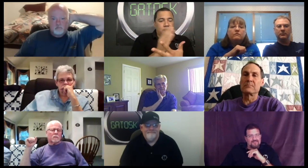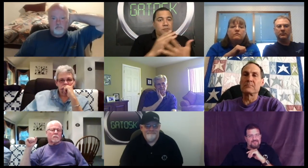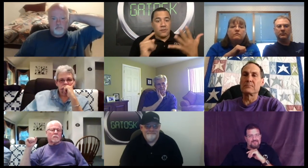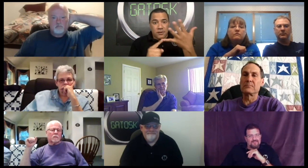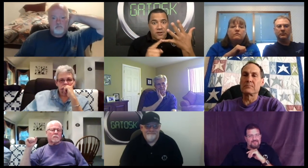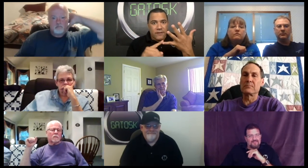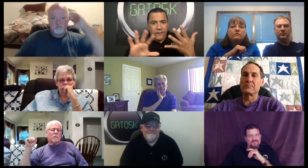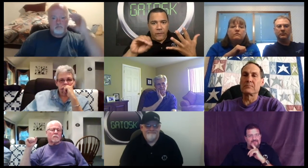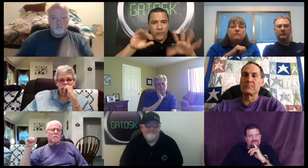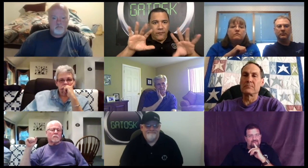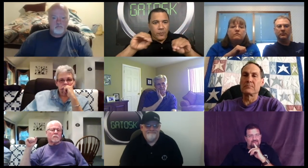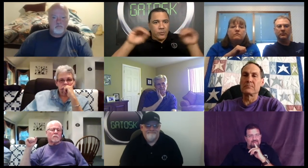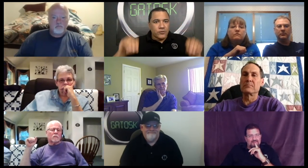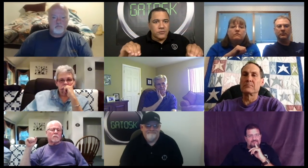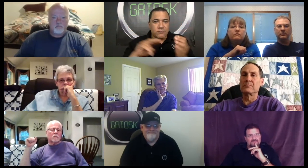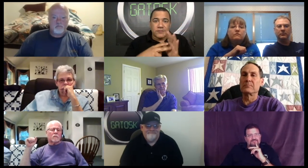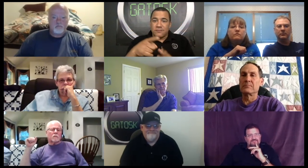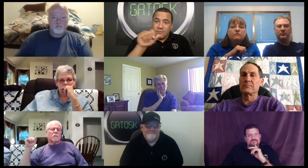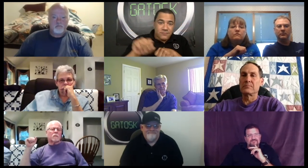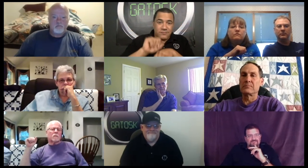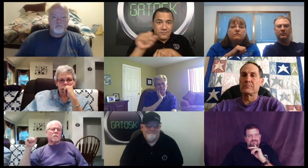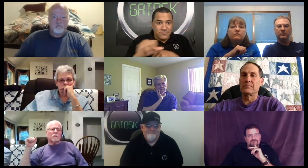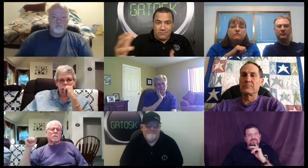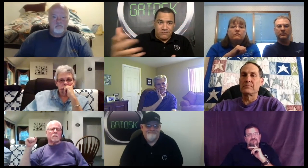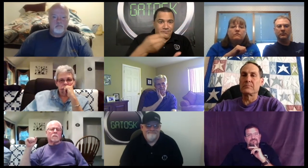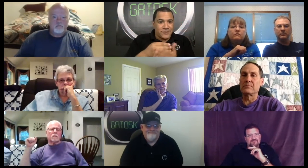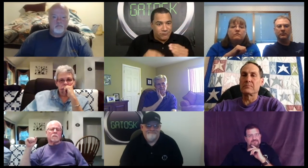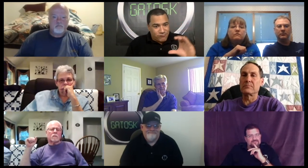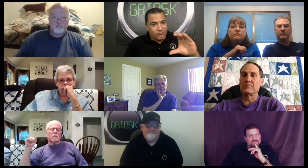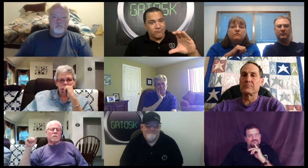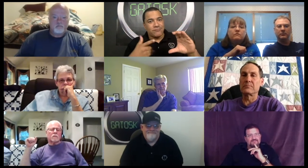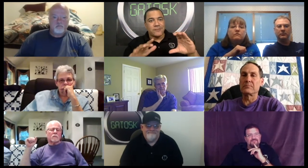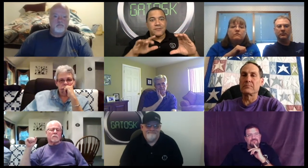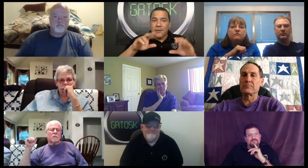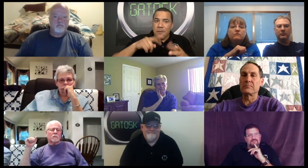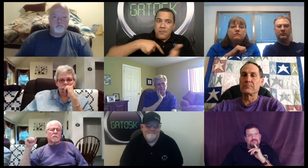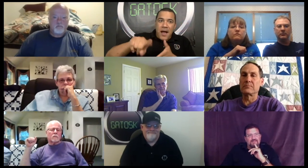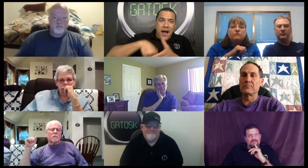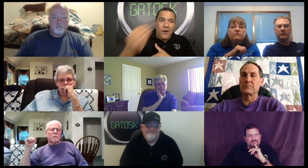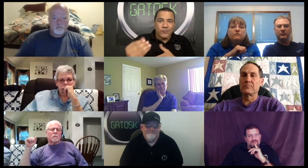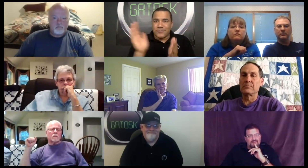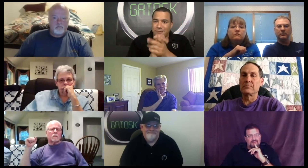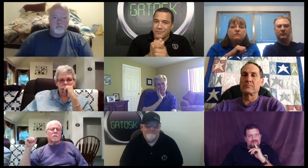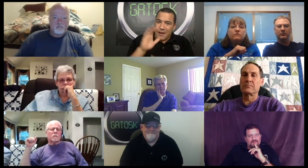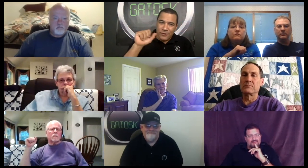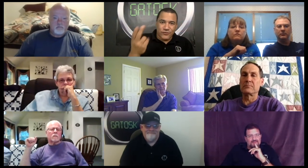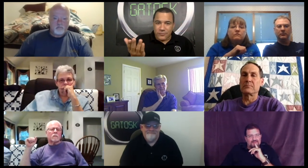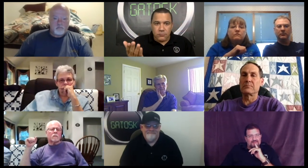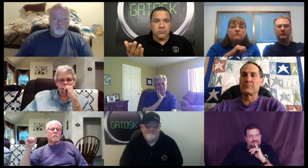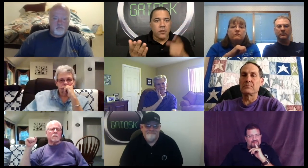eventually you get to the 100% range. At this lower level, it'll be 50-50. You'll be working, and the payout, when you